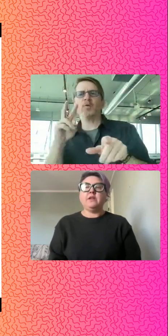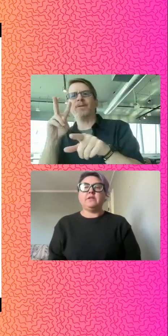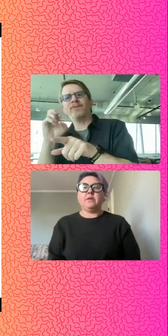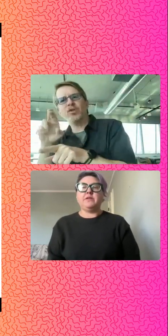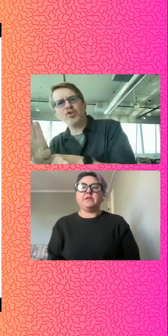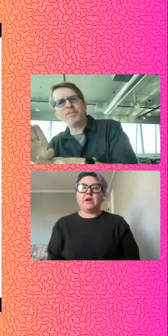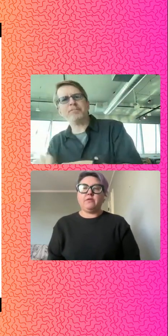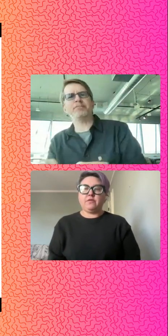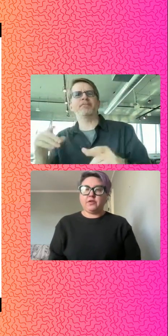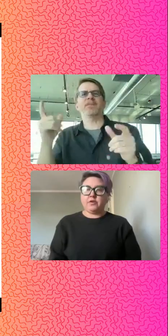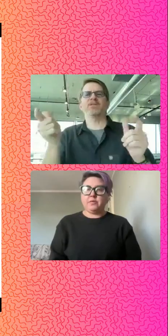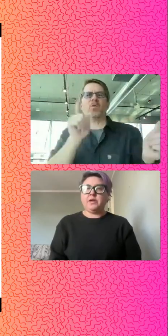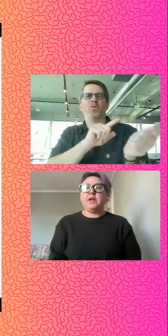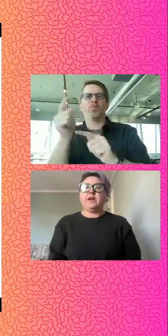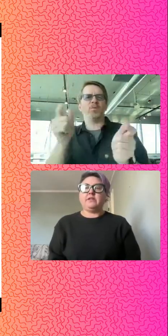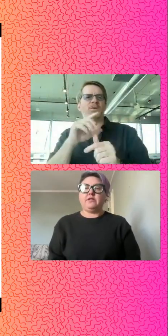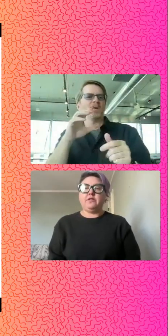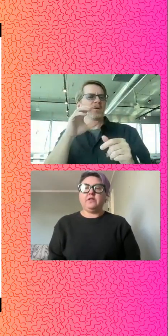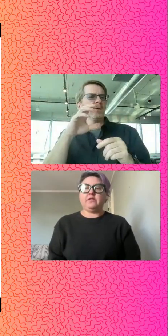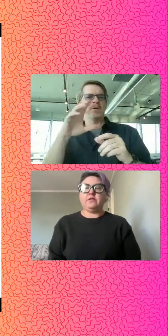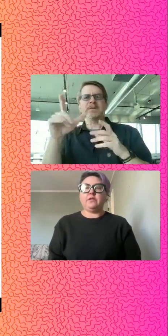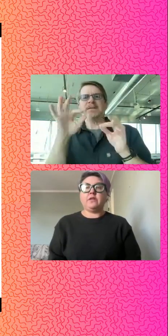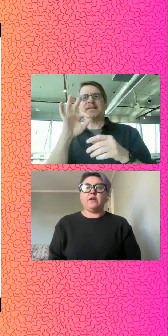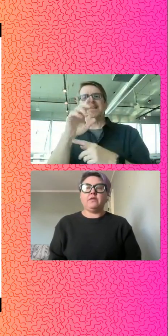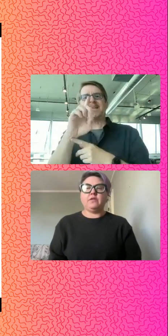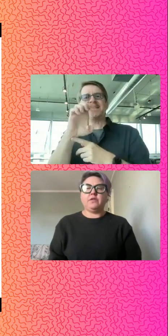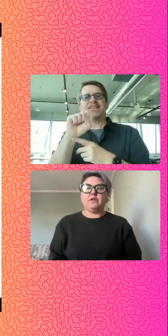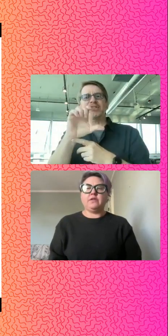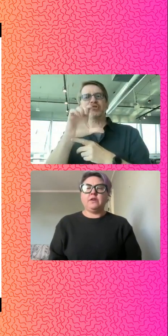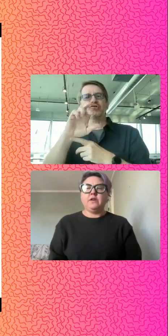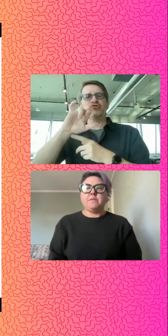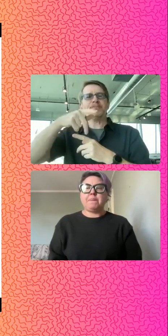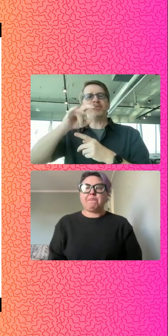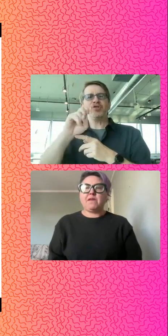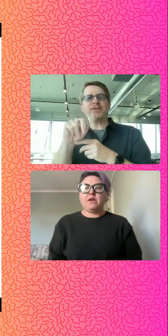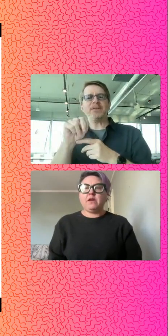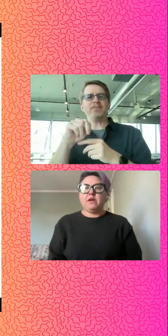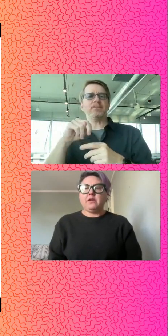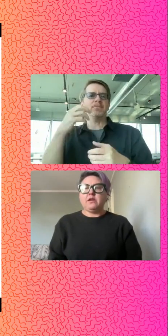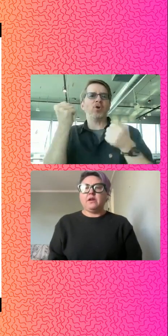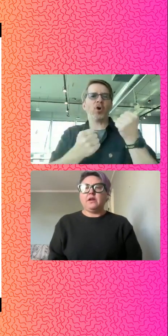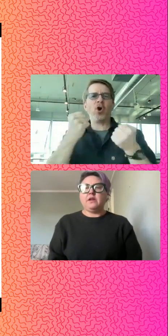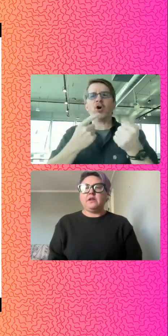noun, some is noun verb, etc. So there's a lot of different